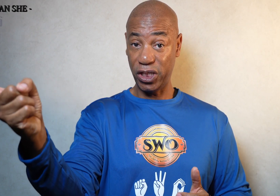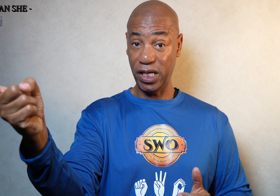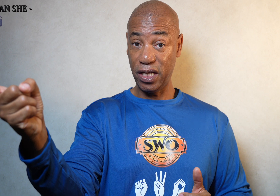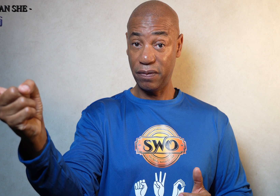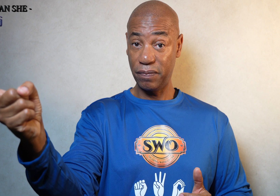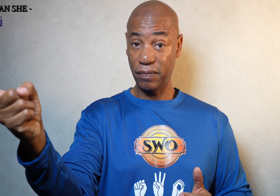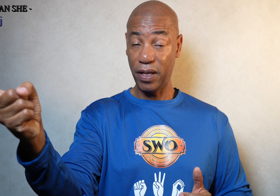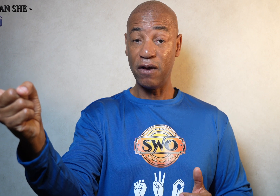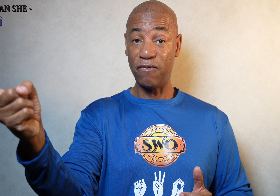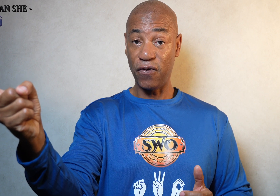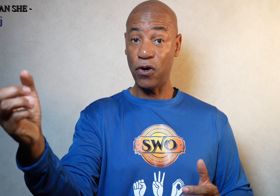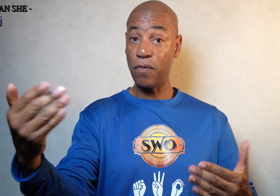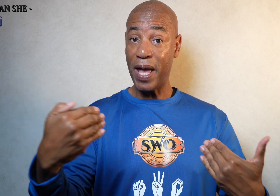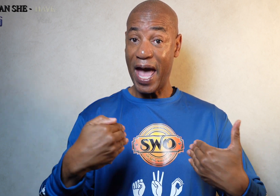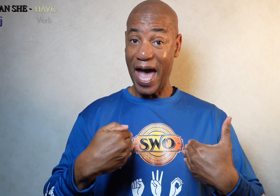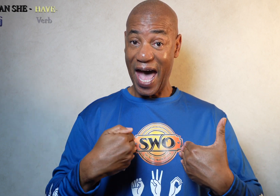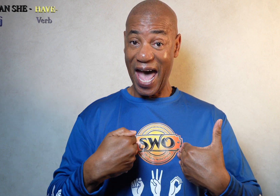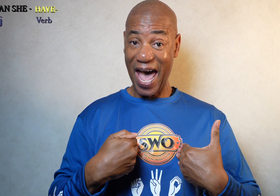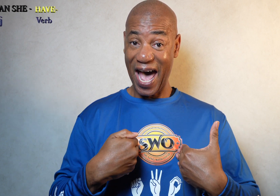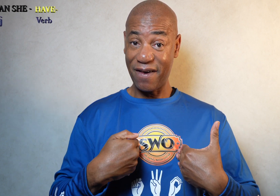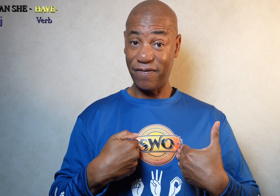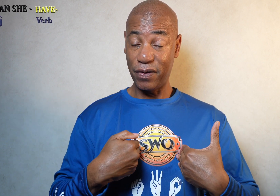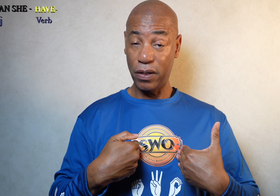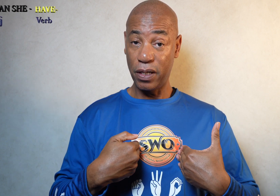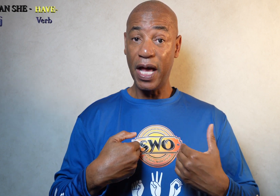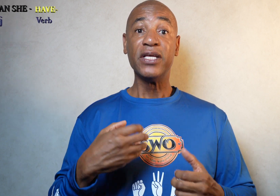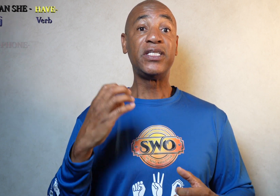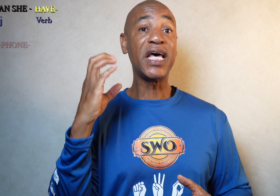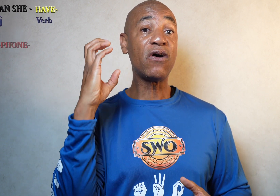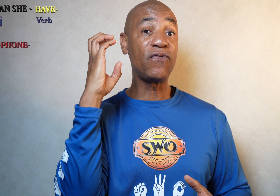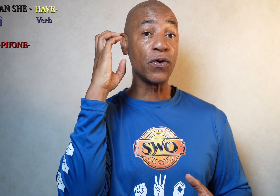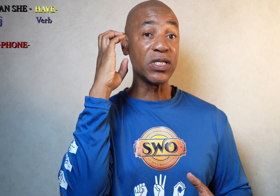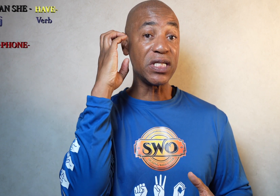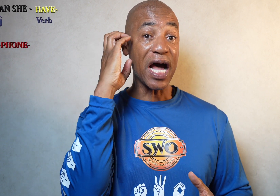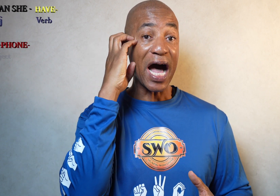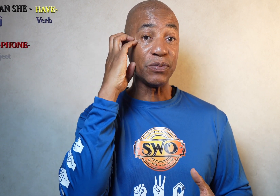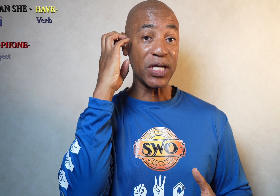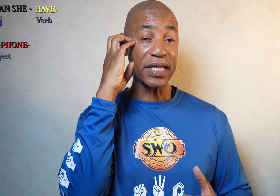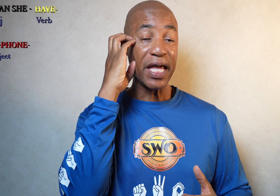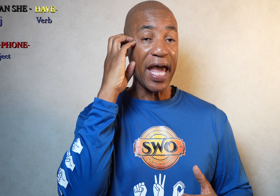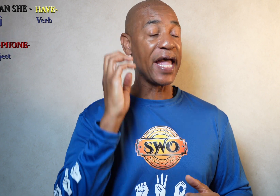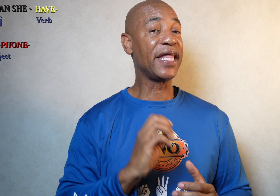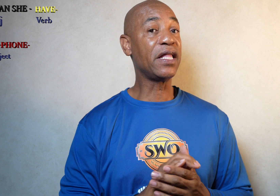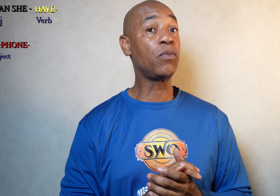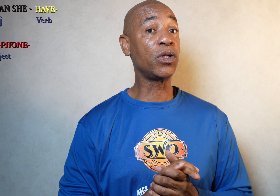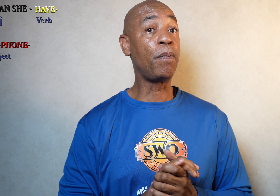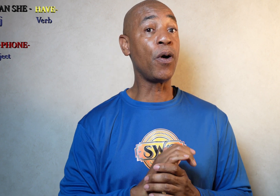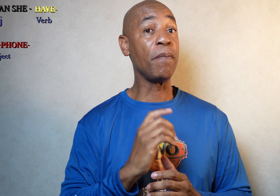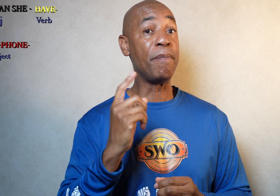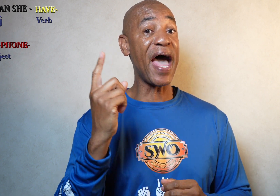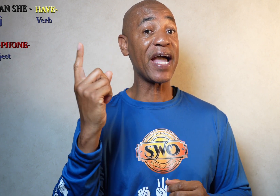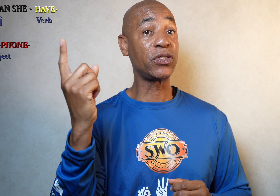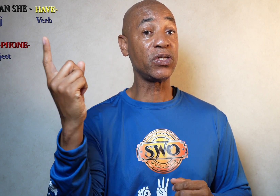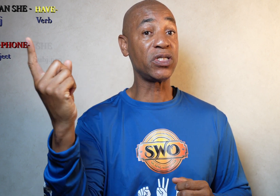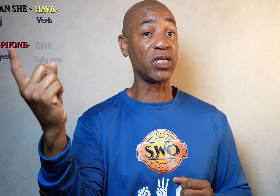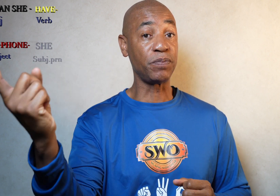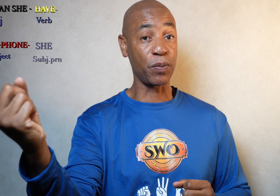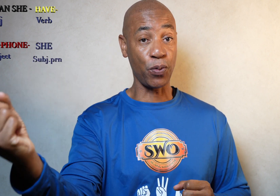she, verb, have, cell phone is the object, and then I'm going to point back to the subject